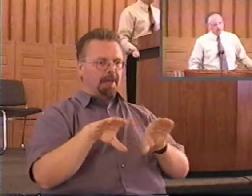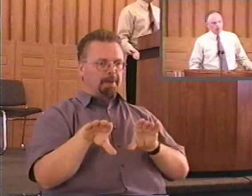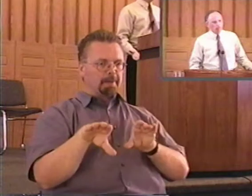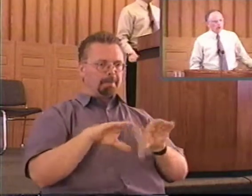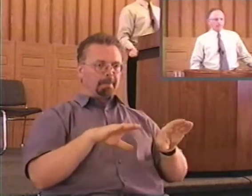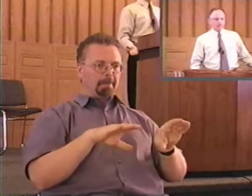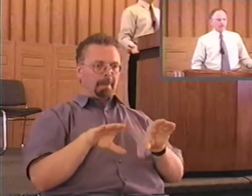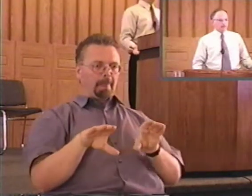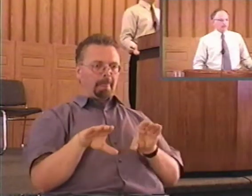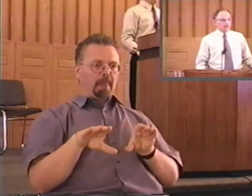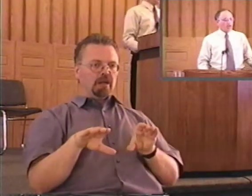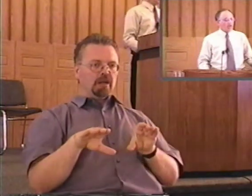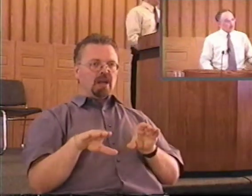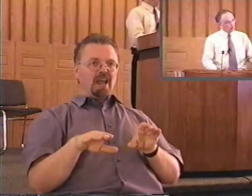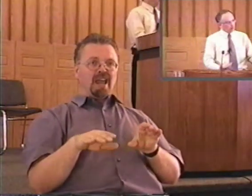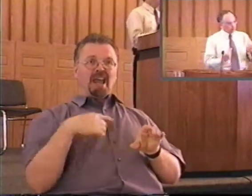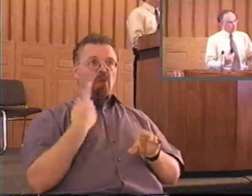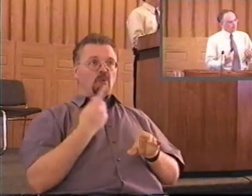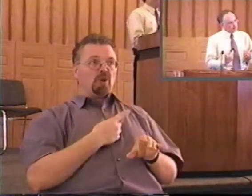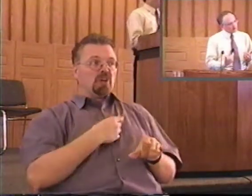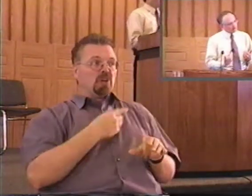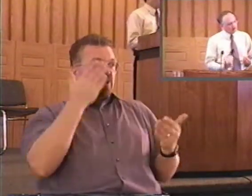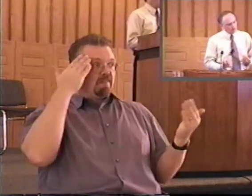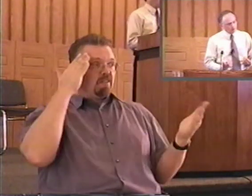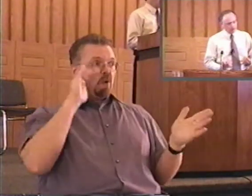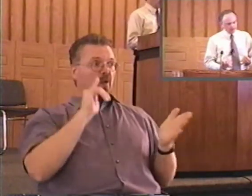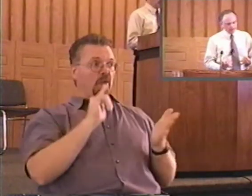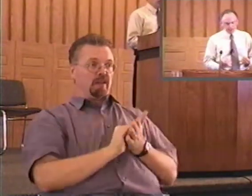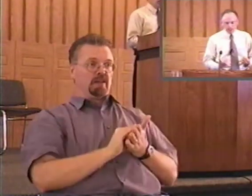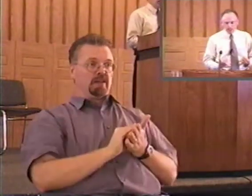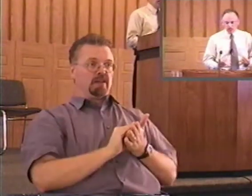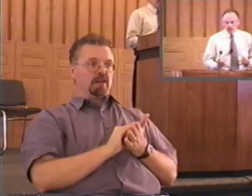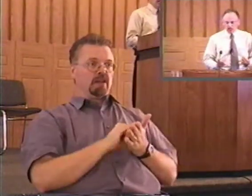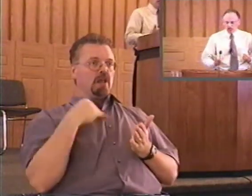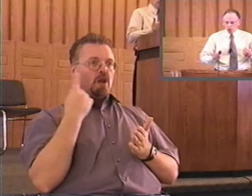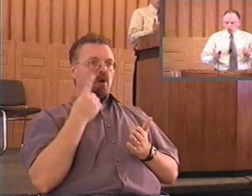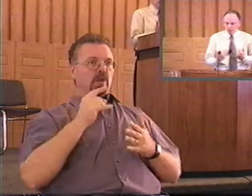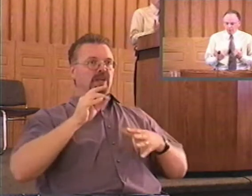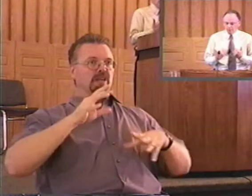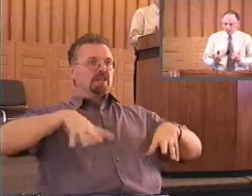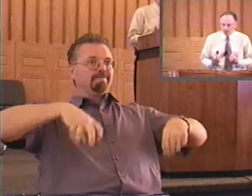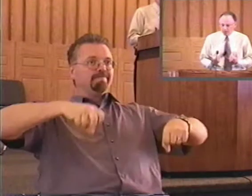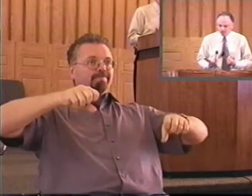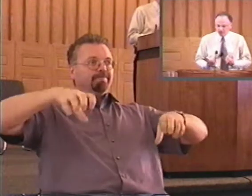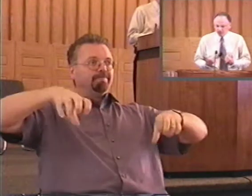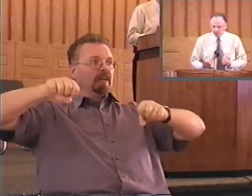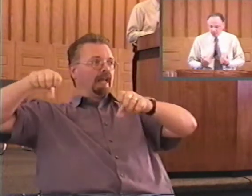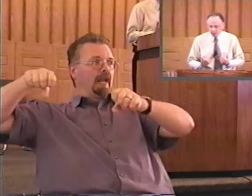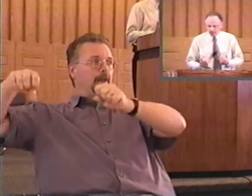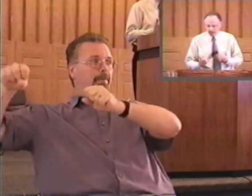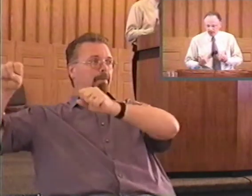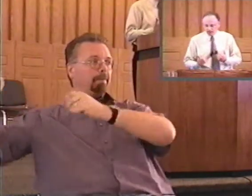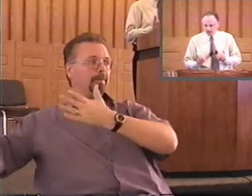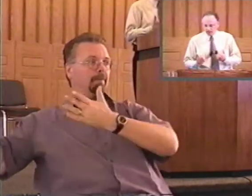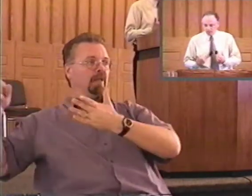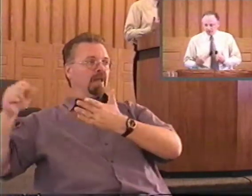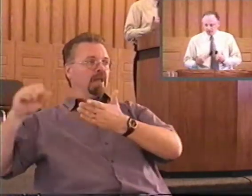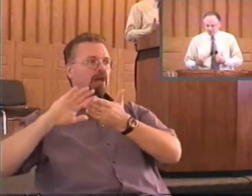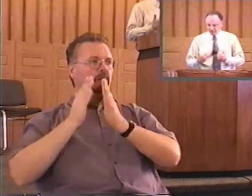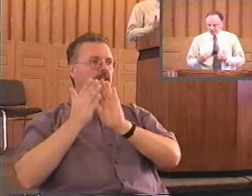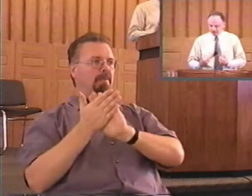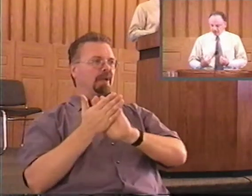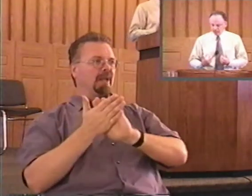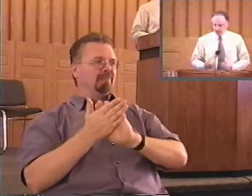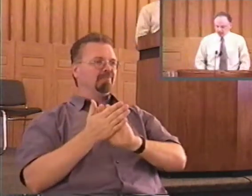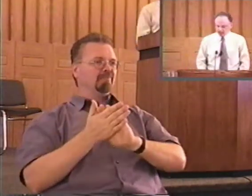and we're not even aware of it. And we pick up on it, and we become